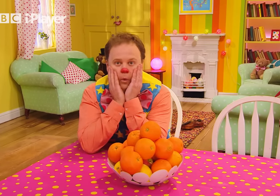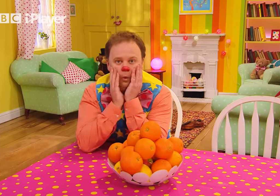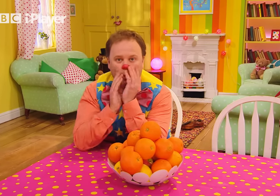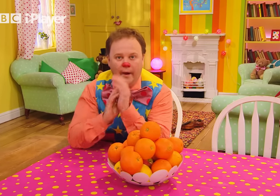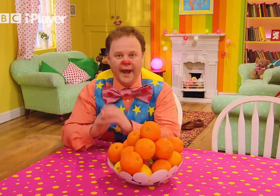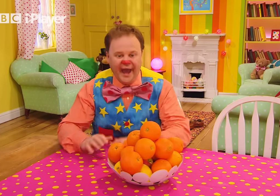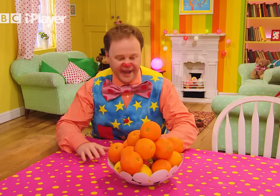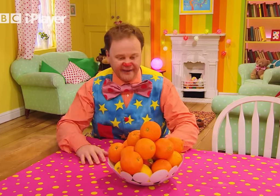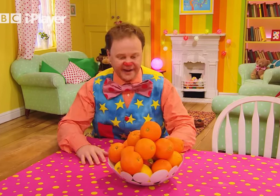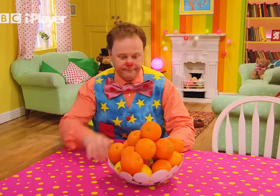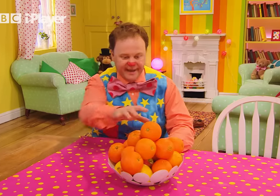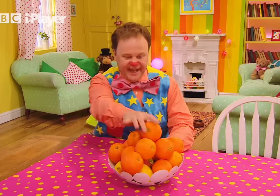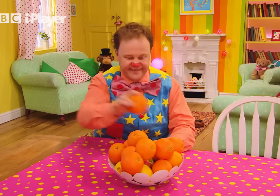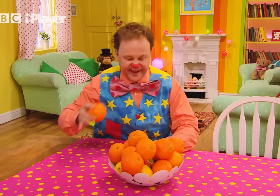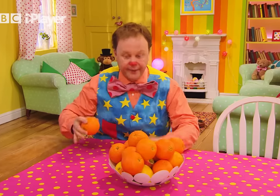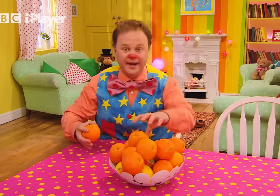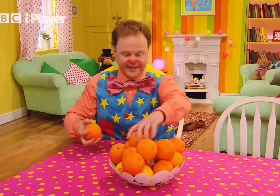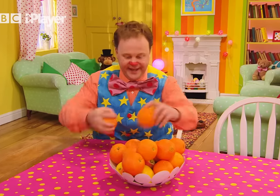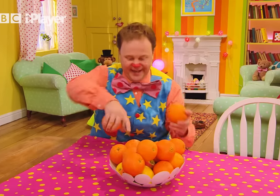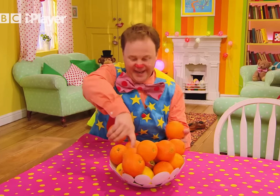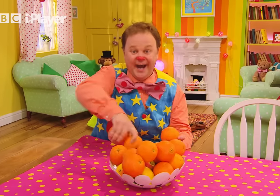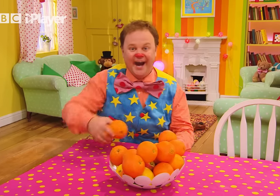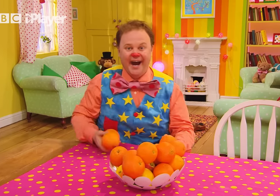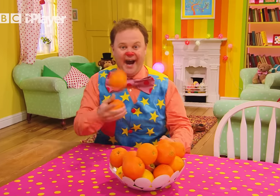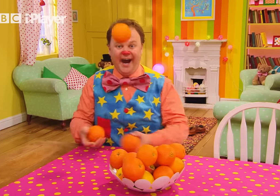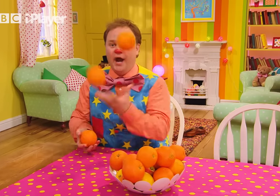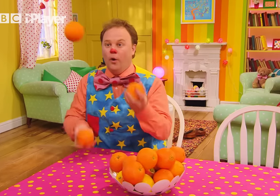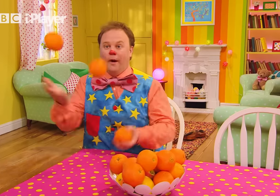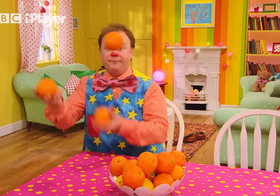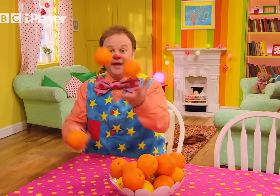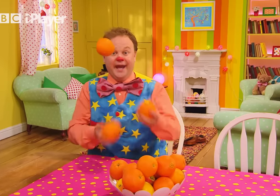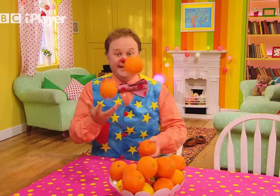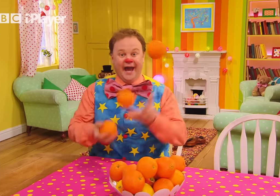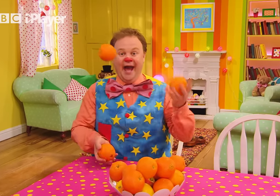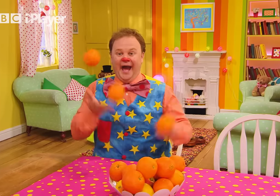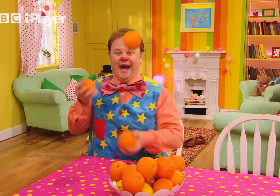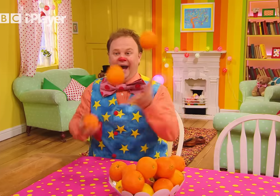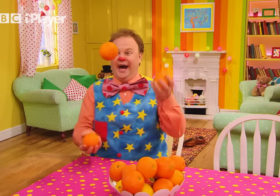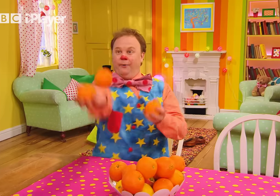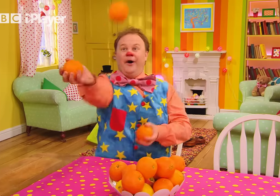Oh, hang on a minute. What? Whoop. Yeah!